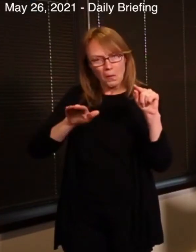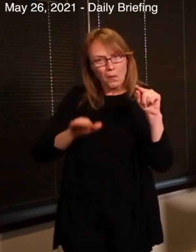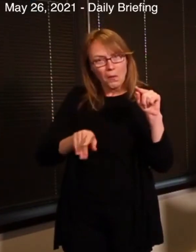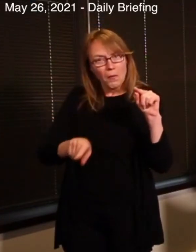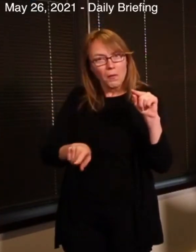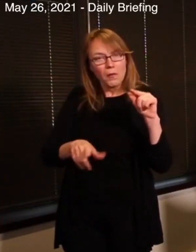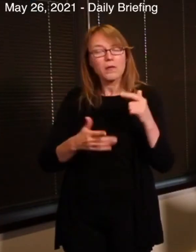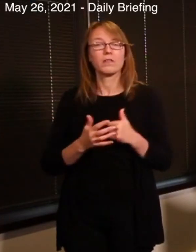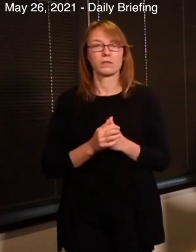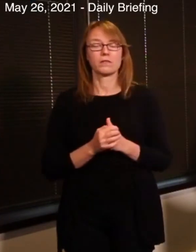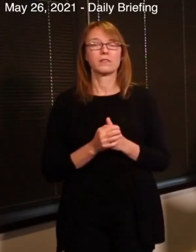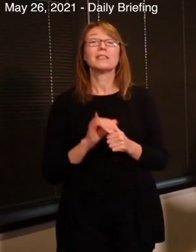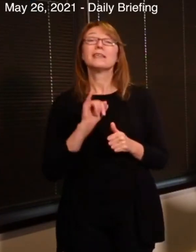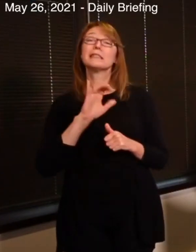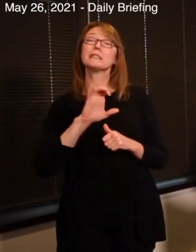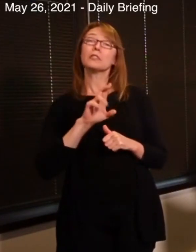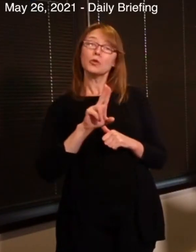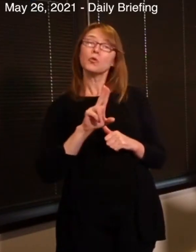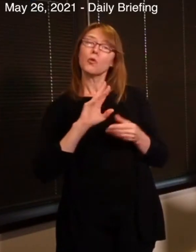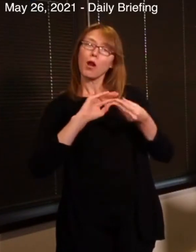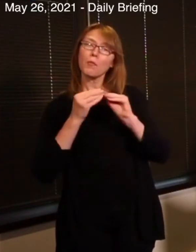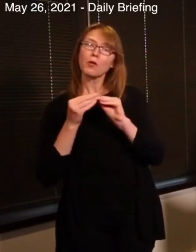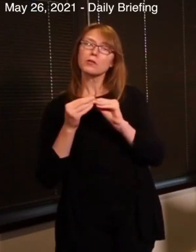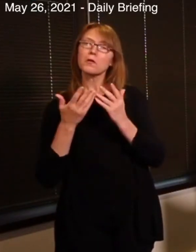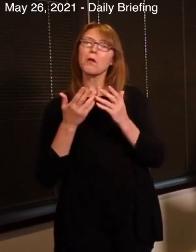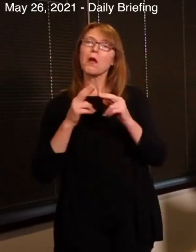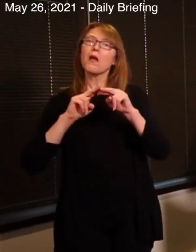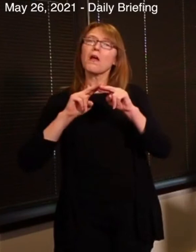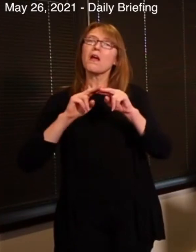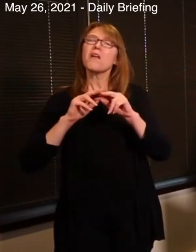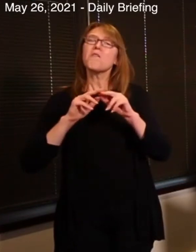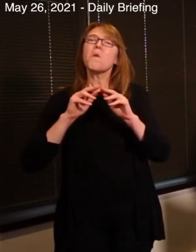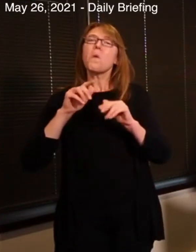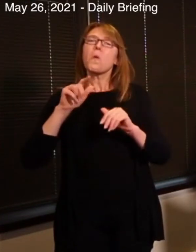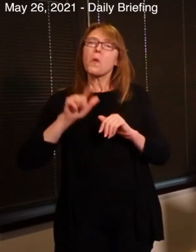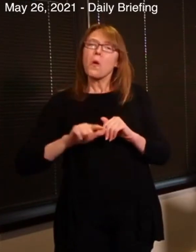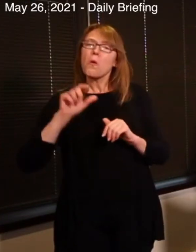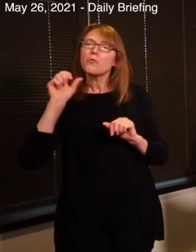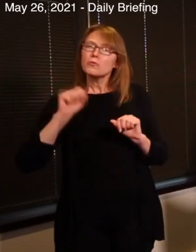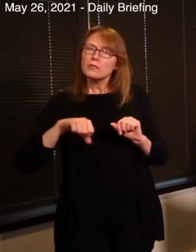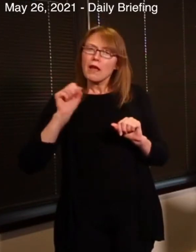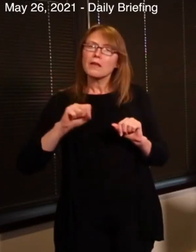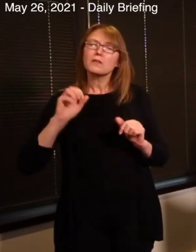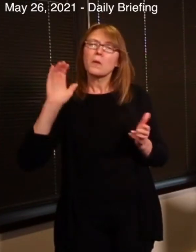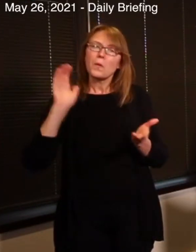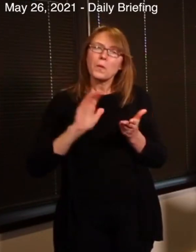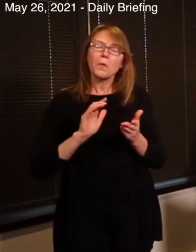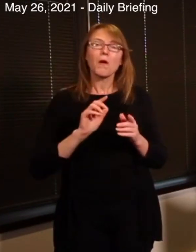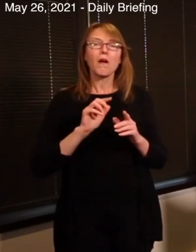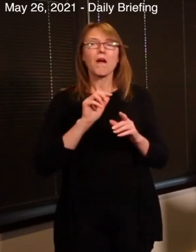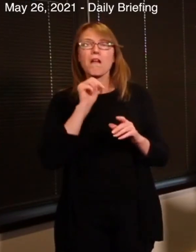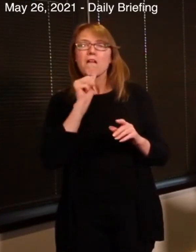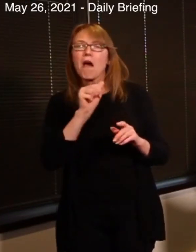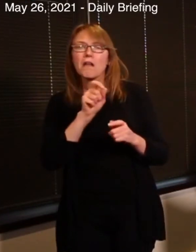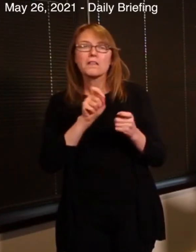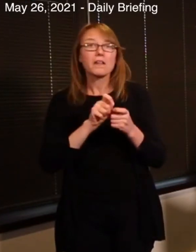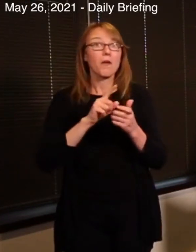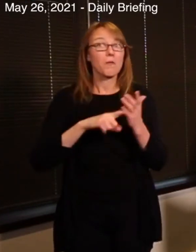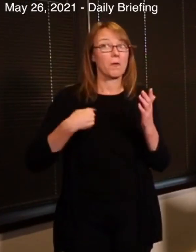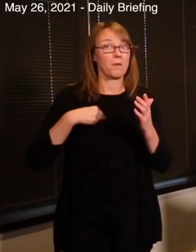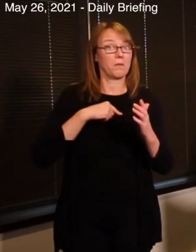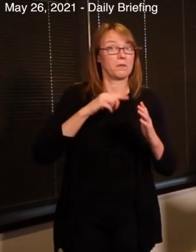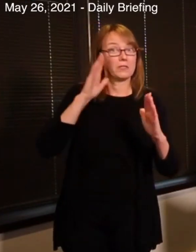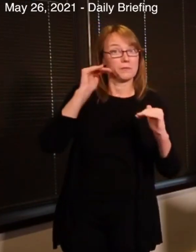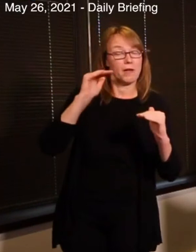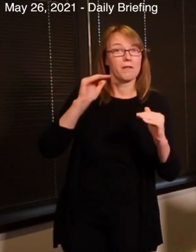the total census, but still it's in that lower sort of threshold. So we're comfortable with that. Would certainly